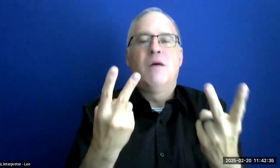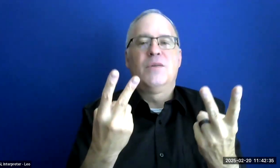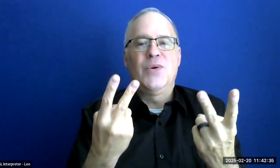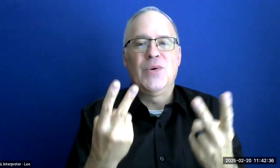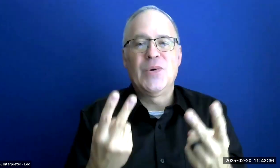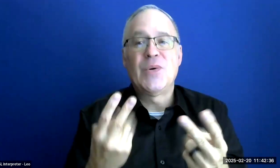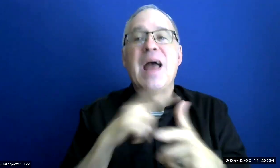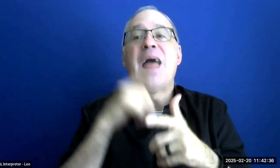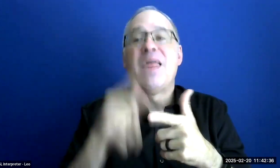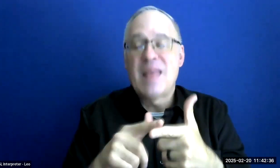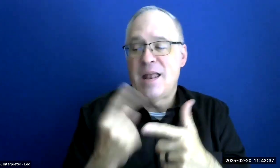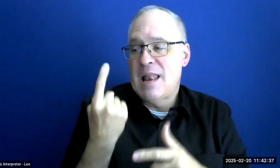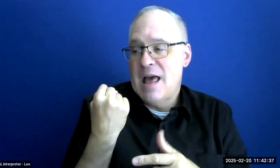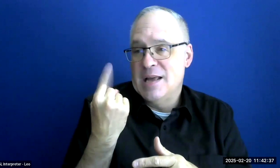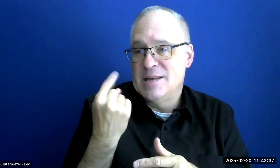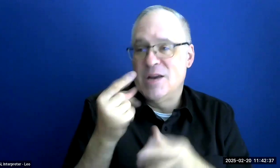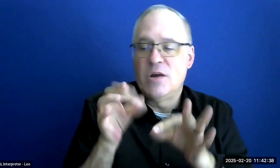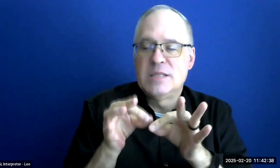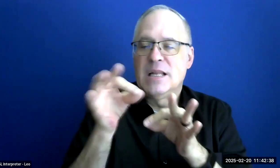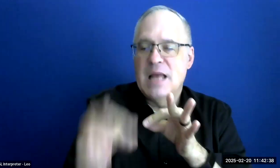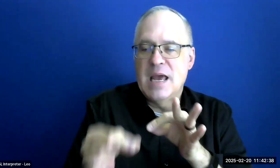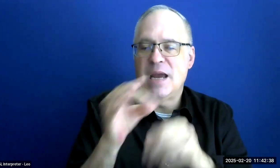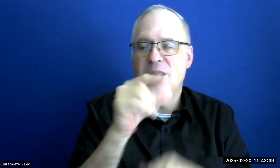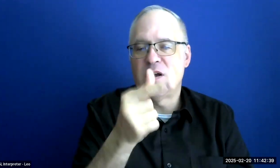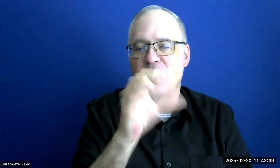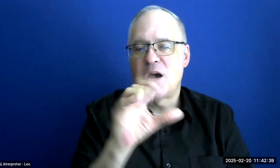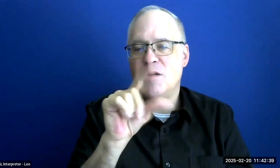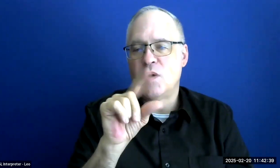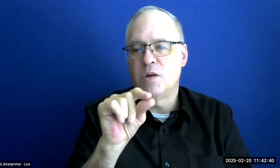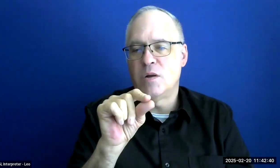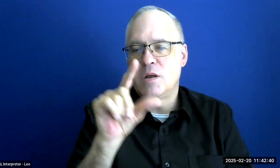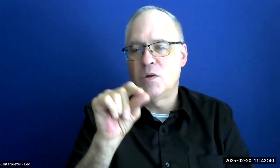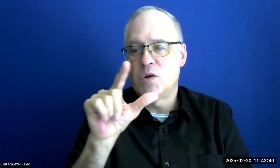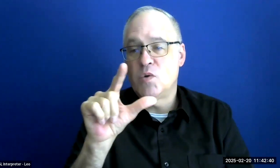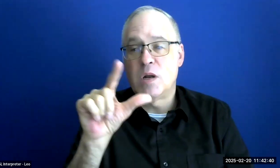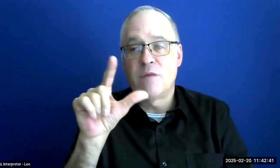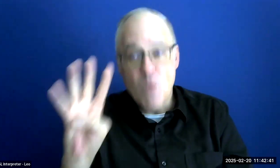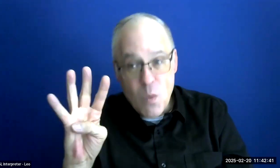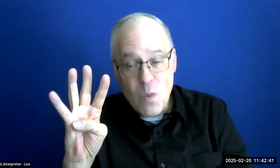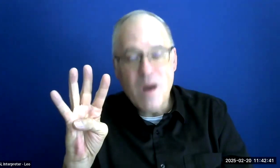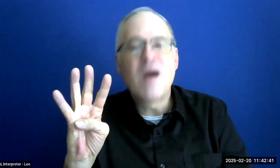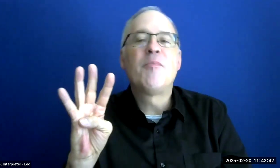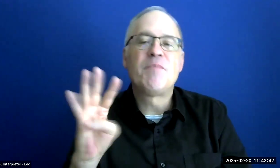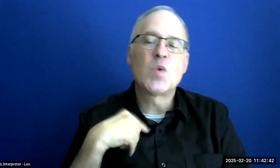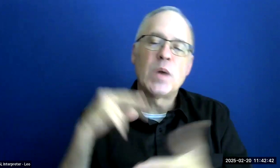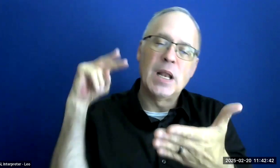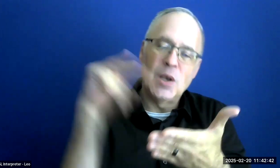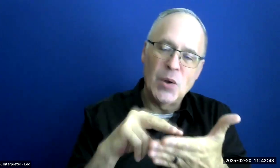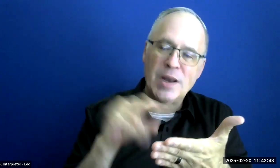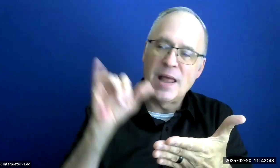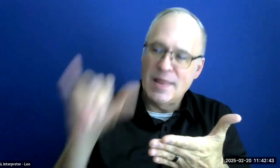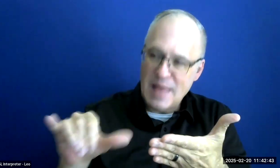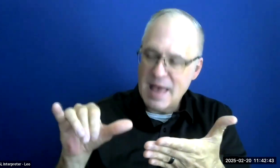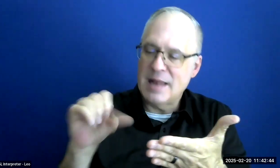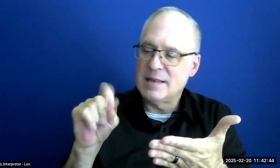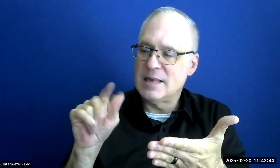delayed General Conference of 2024, last year. And before that, the Standing Committee looked at the plan coming from the Christmas Covenant and